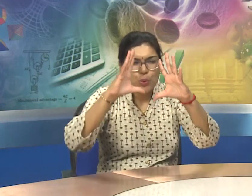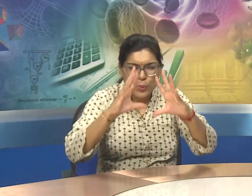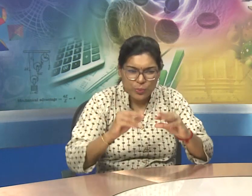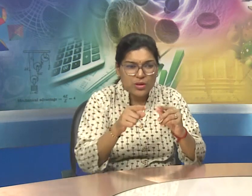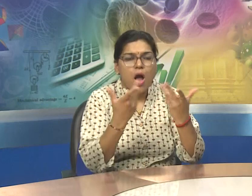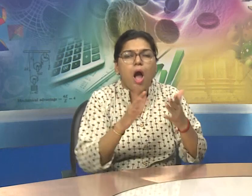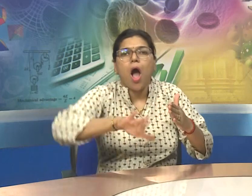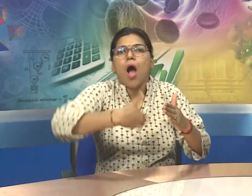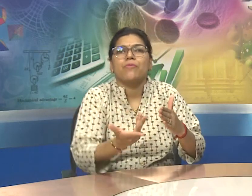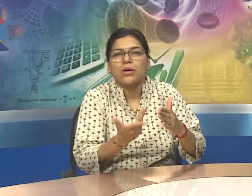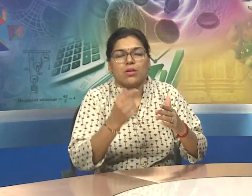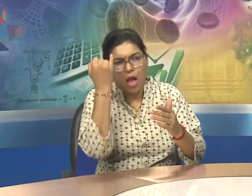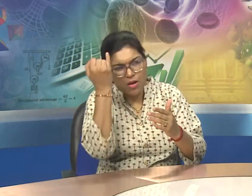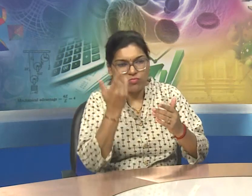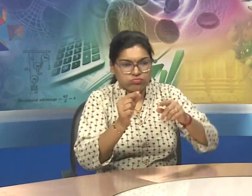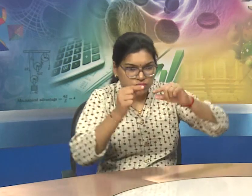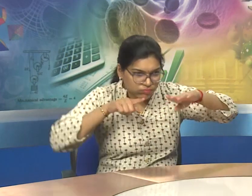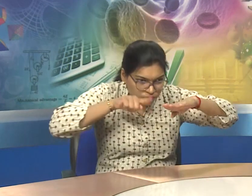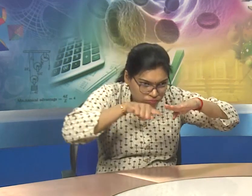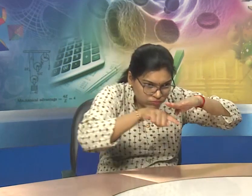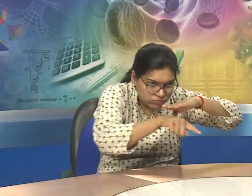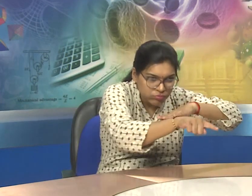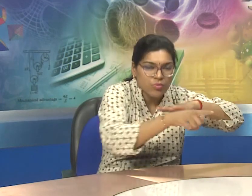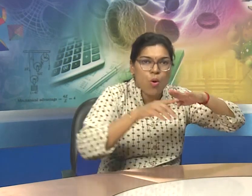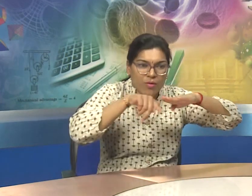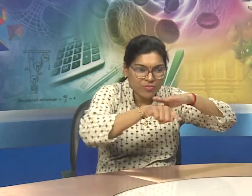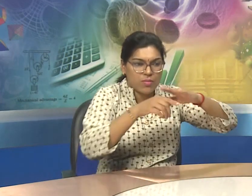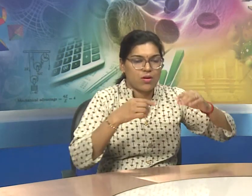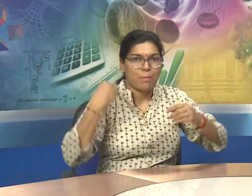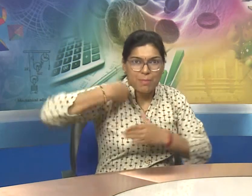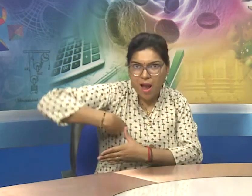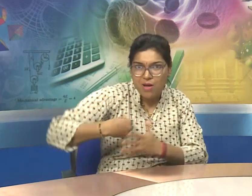items from that shells.